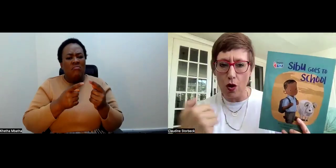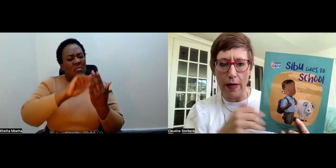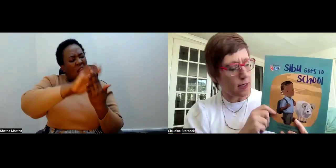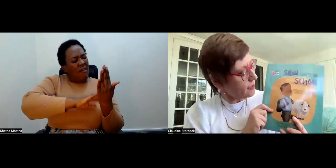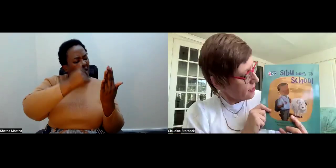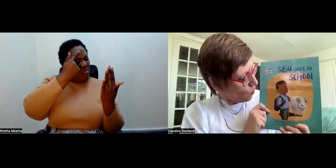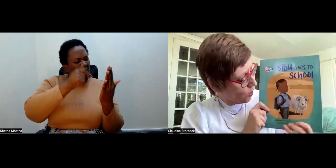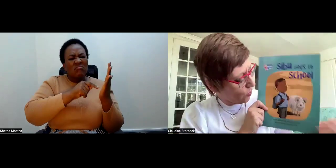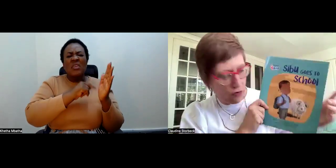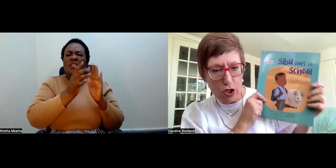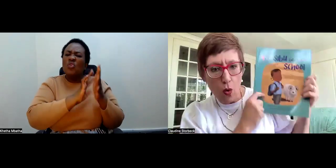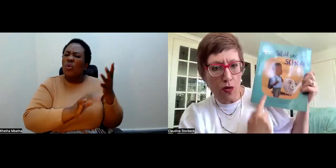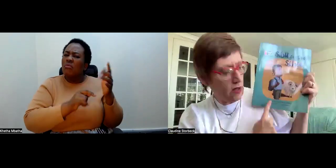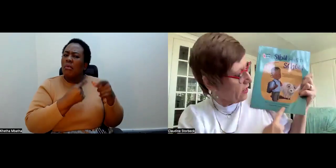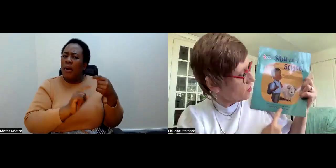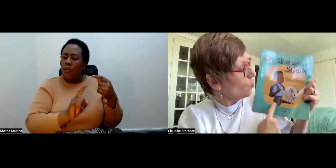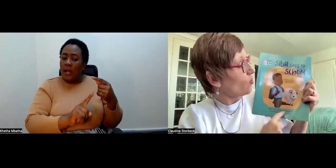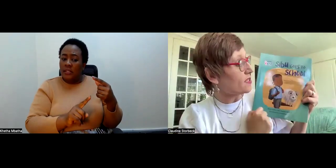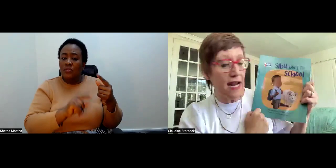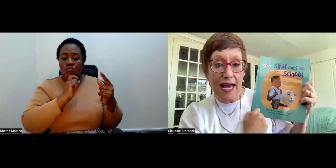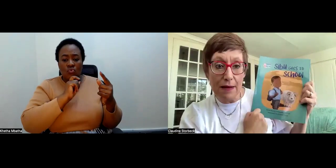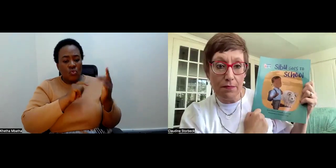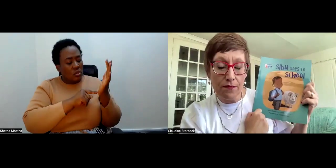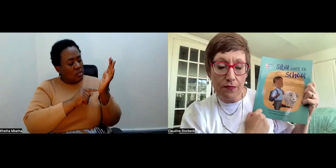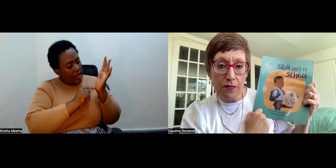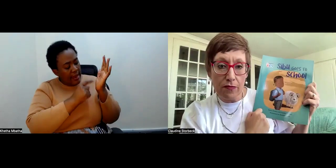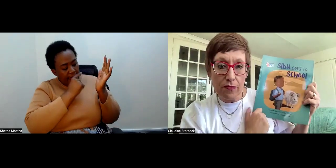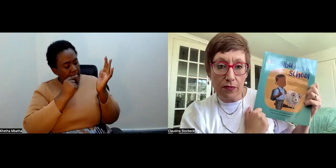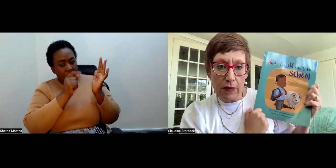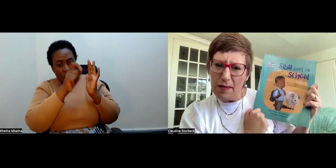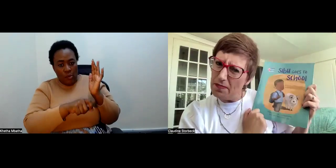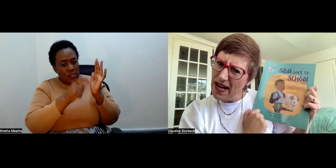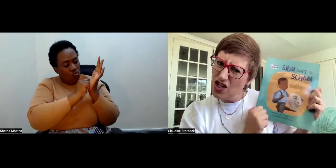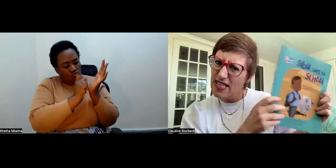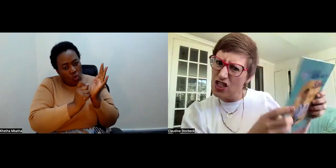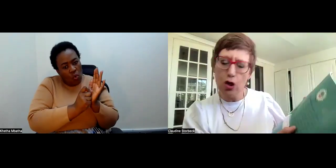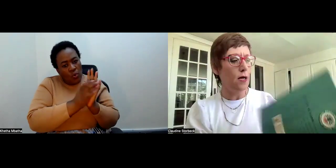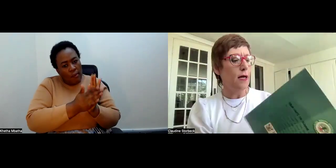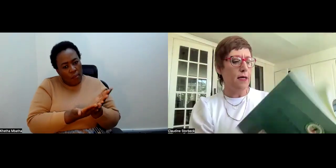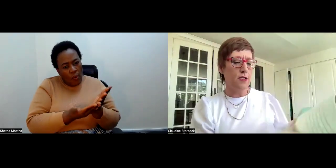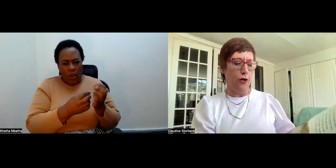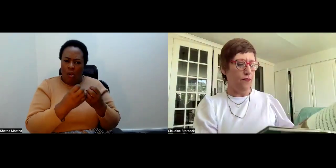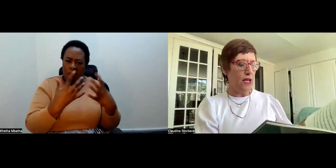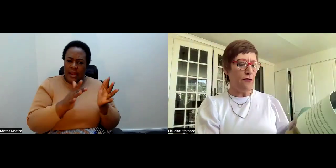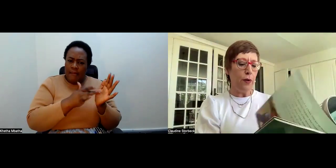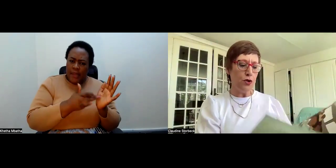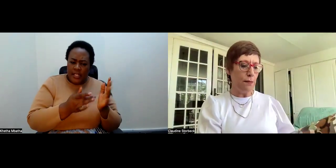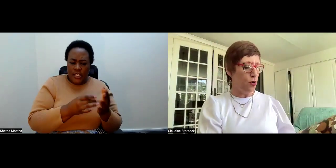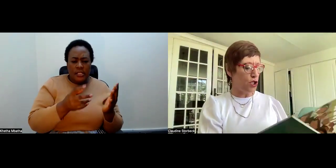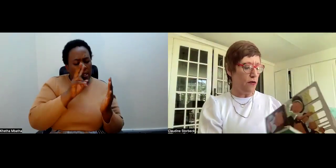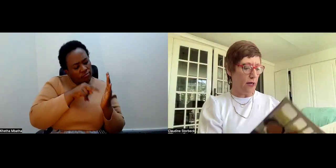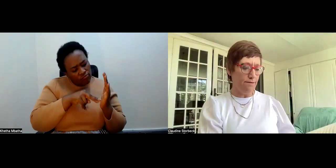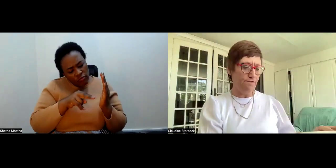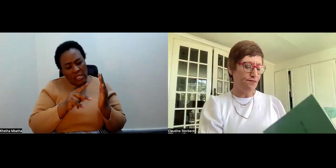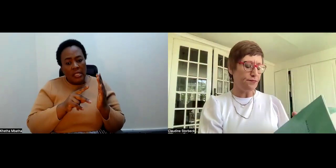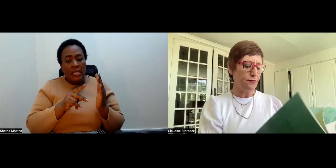about? And we talk about it. Where is the author? There is the author's name. How many pages? Let's look. So if we were doing